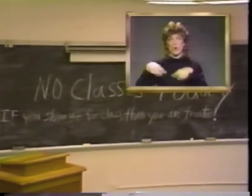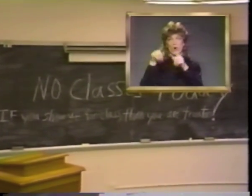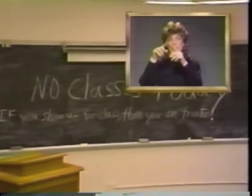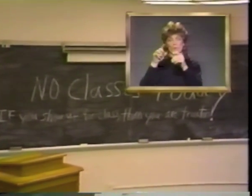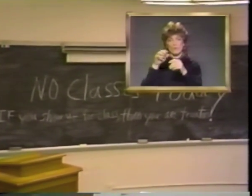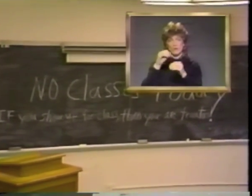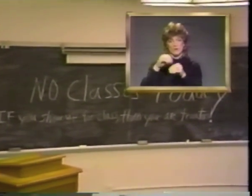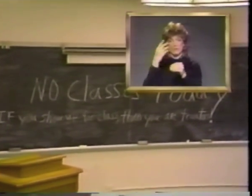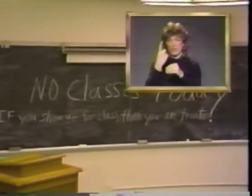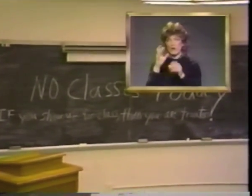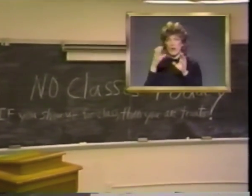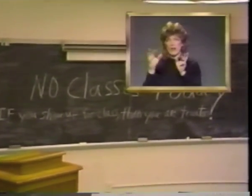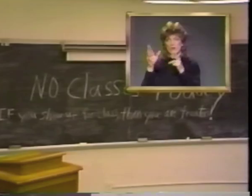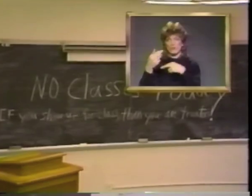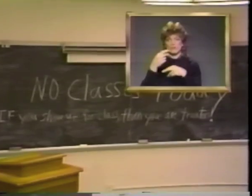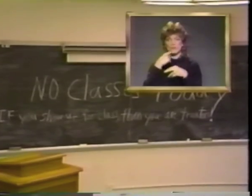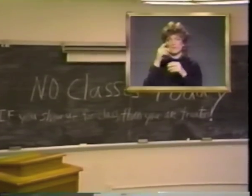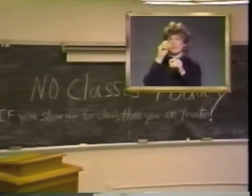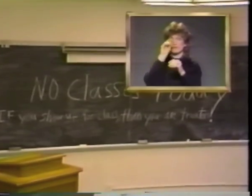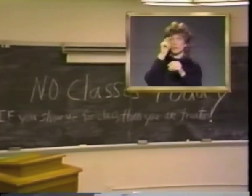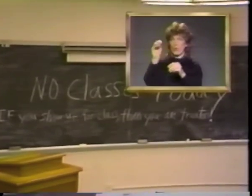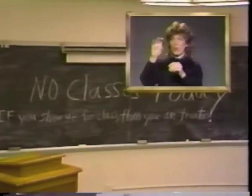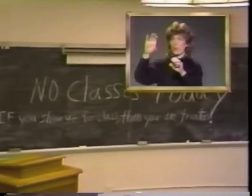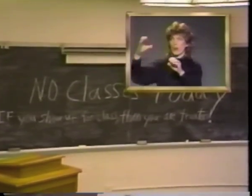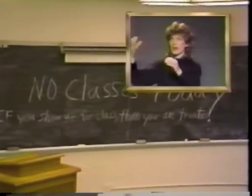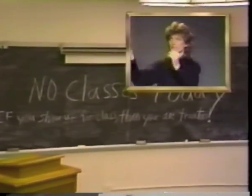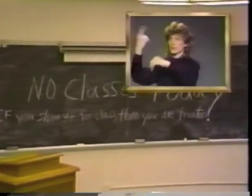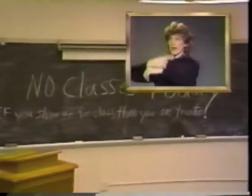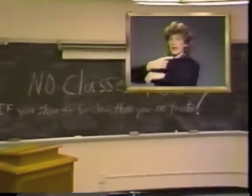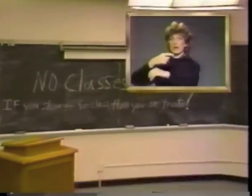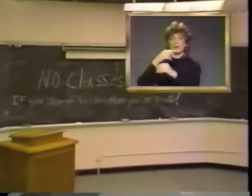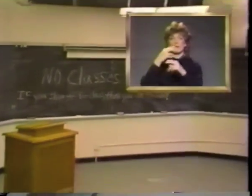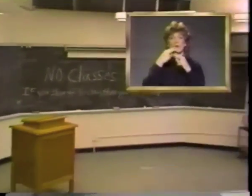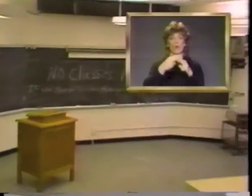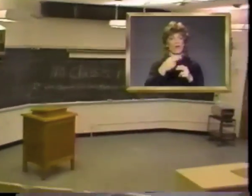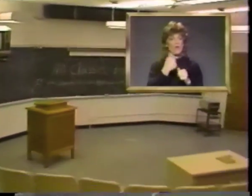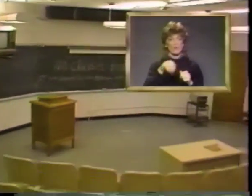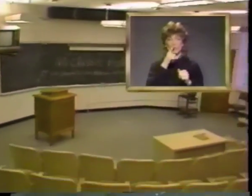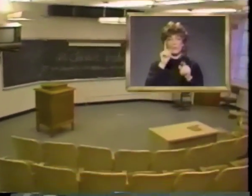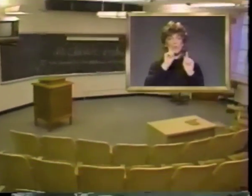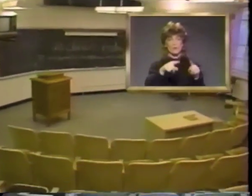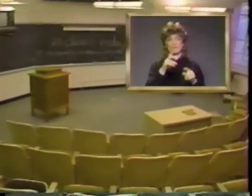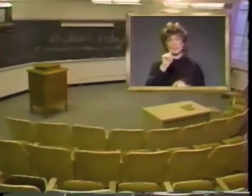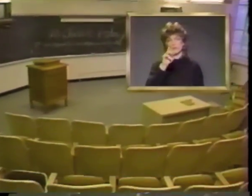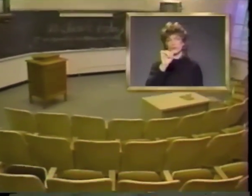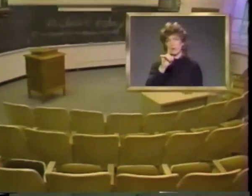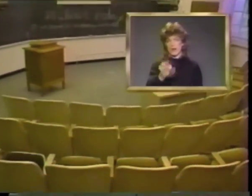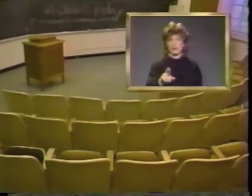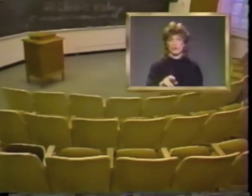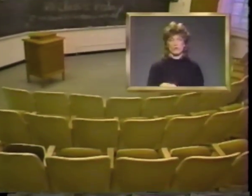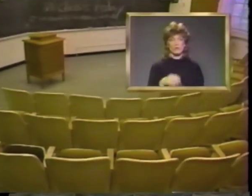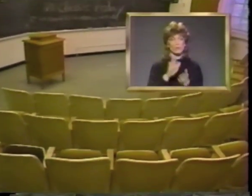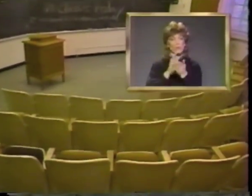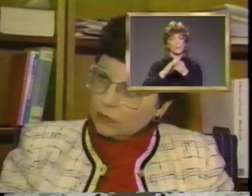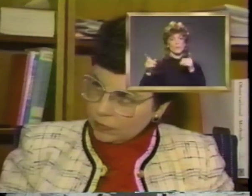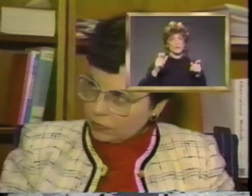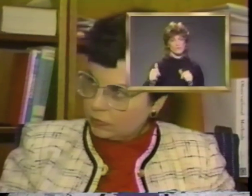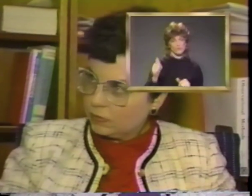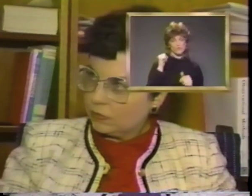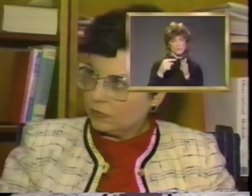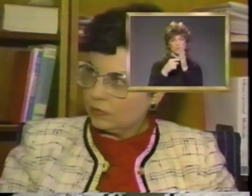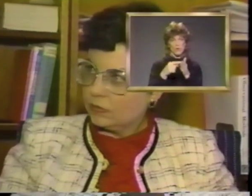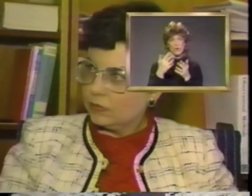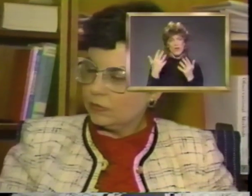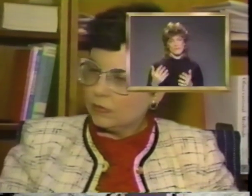the story. No classes today, it said, calling anyone who attended a traitor. The school administration refused to show a